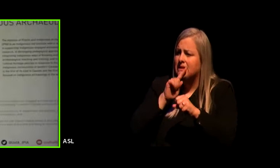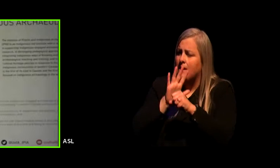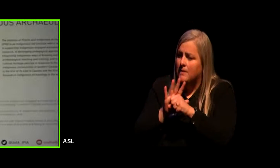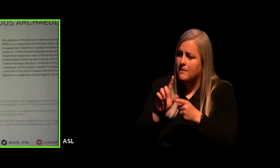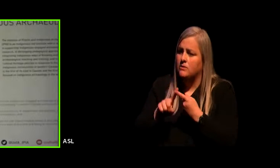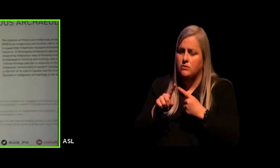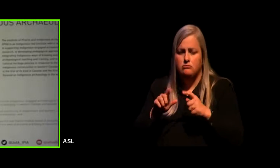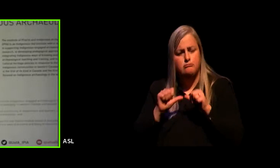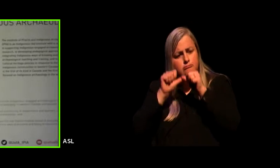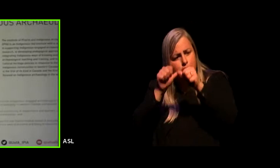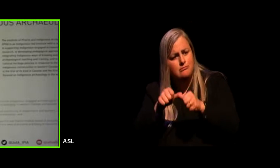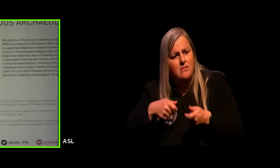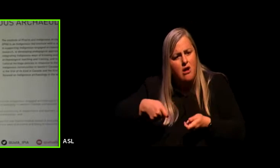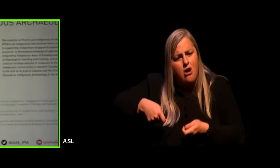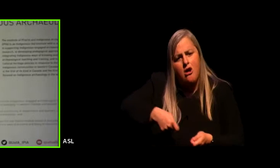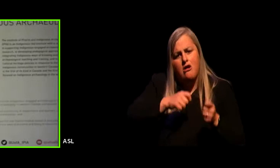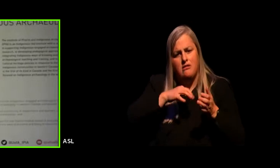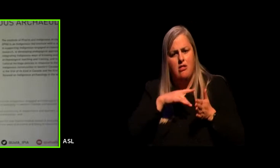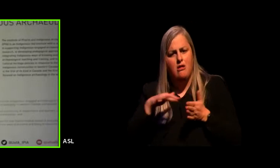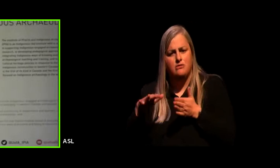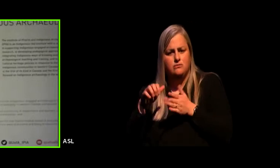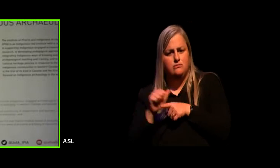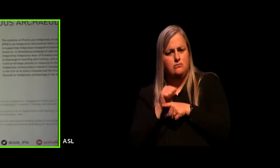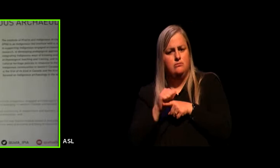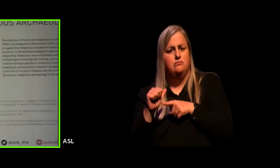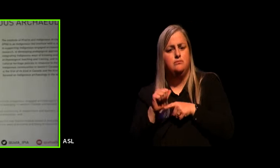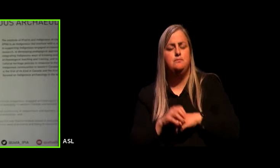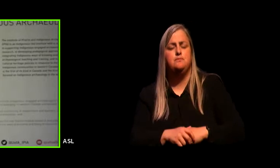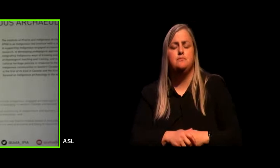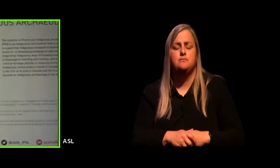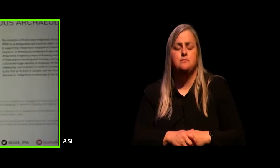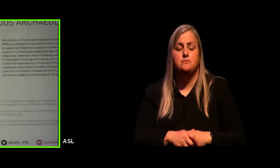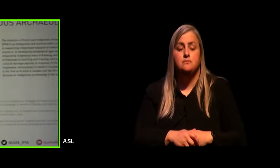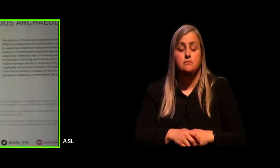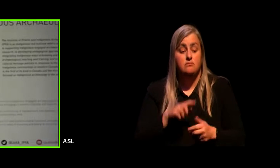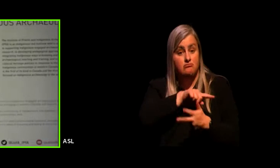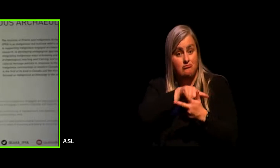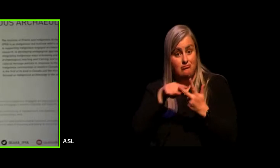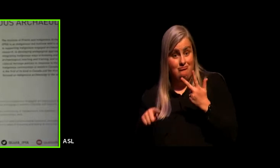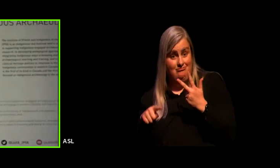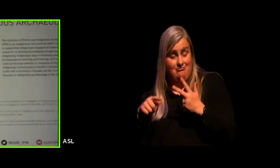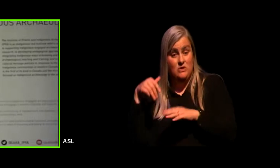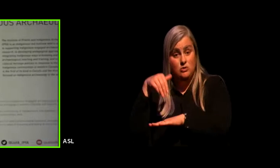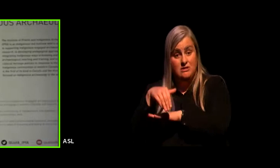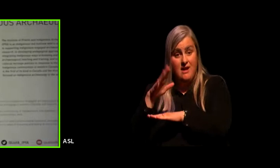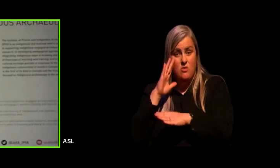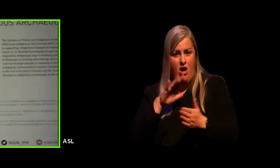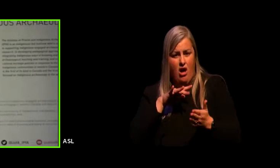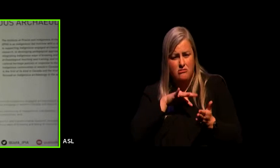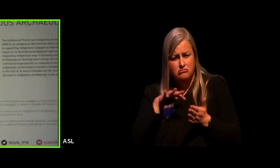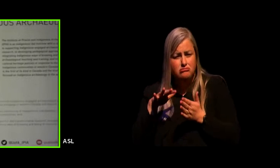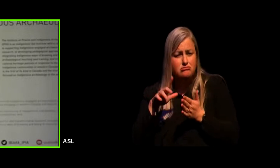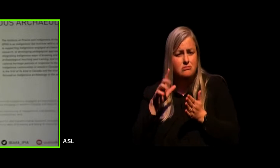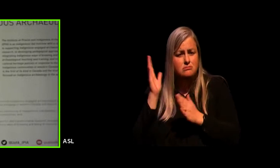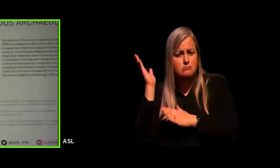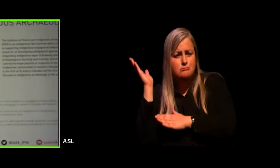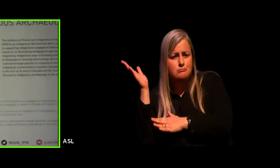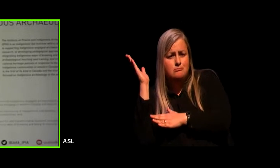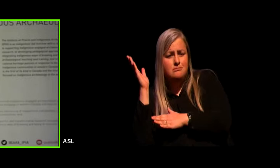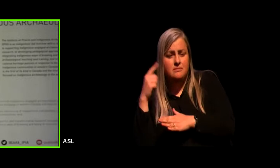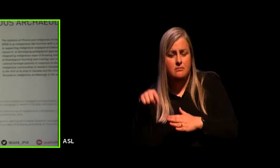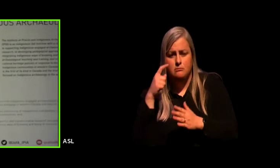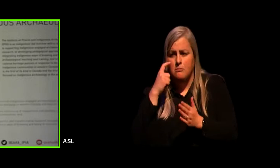engaged archaeological practices. And the scholars you will hear from tonight are internationally recognized in their field. They